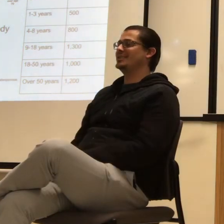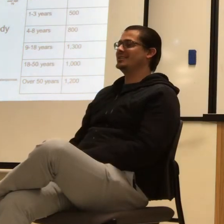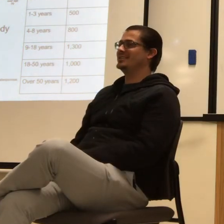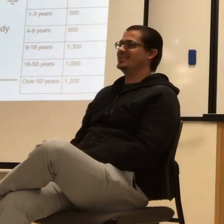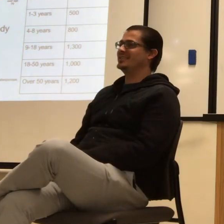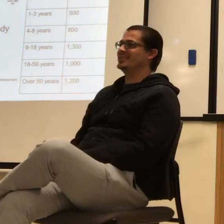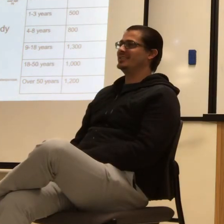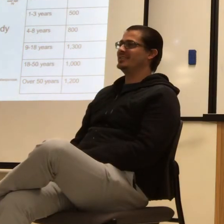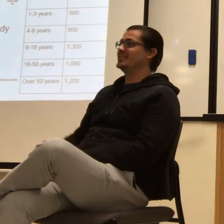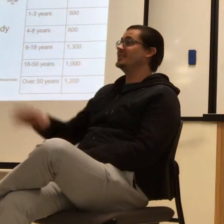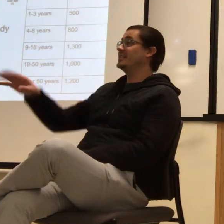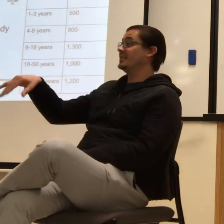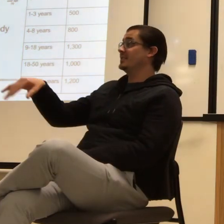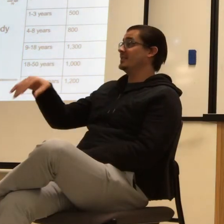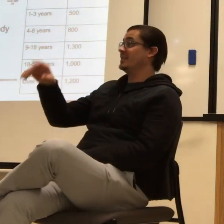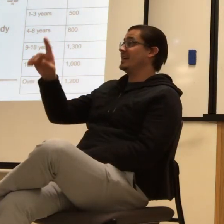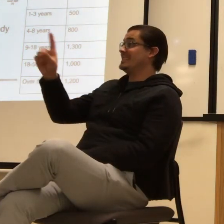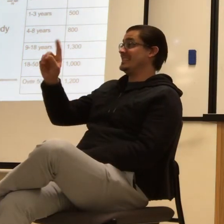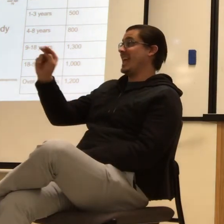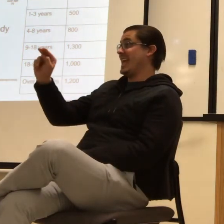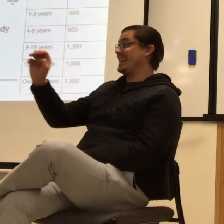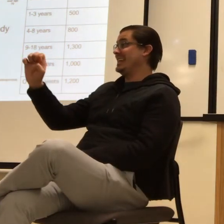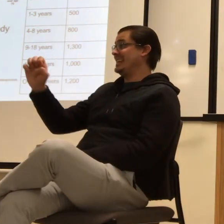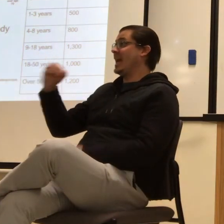D&E, diet and exercise.